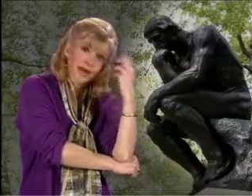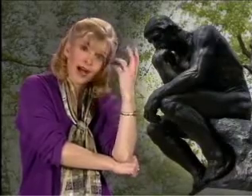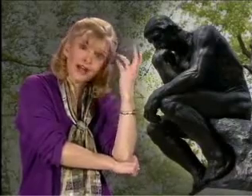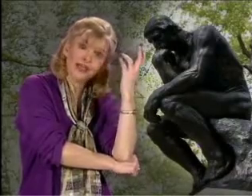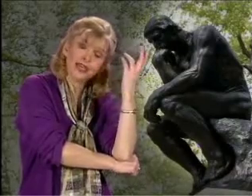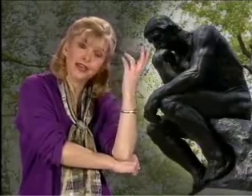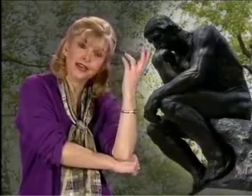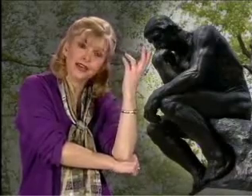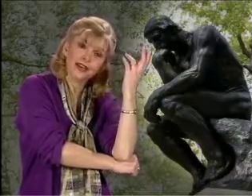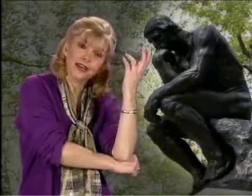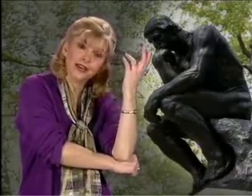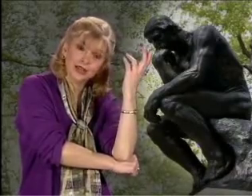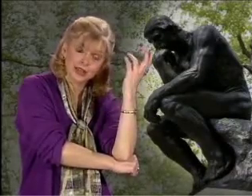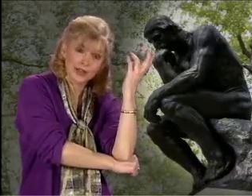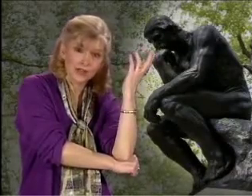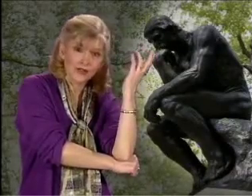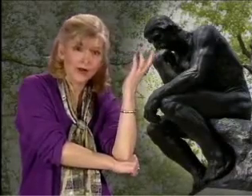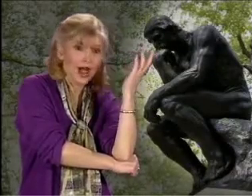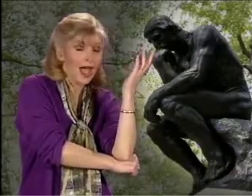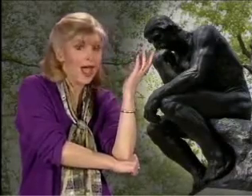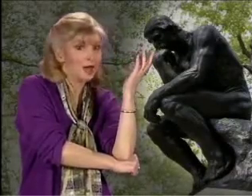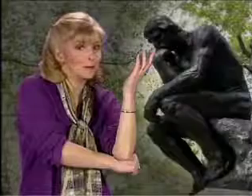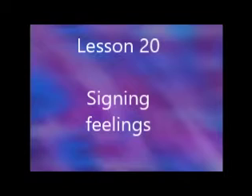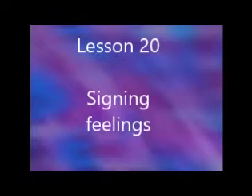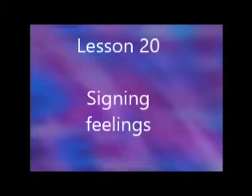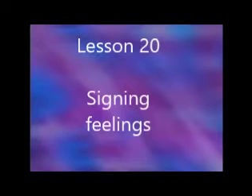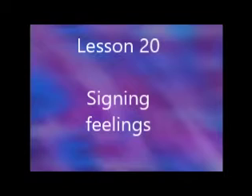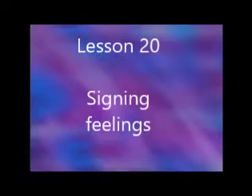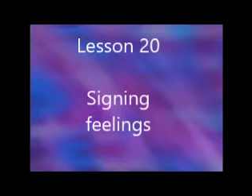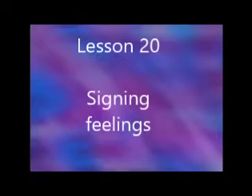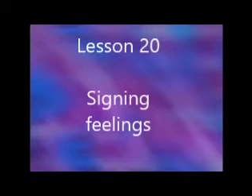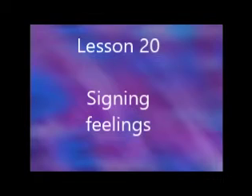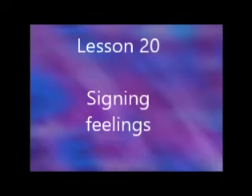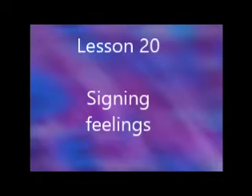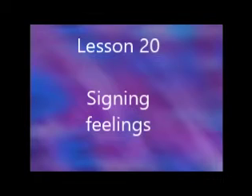I think, therefore I am.